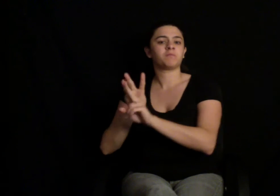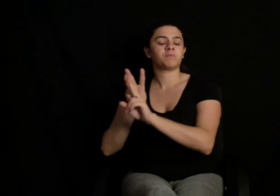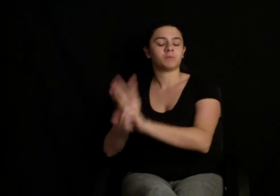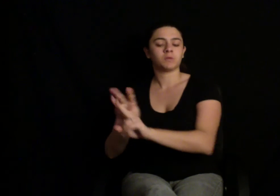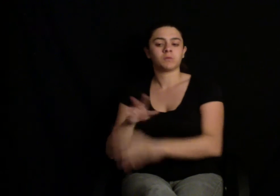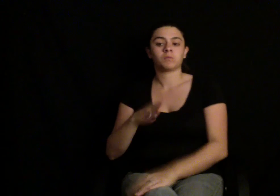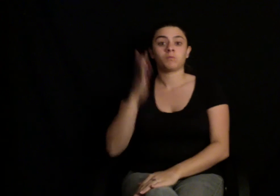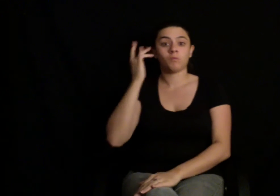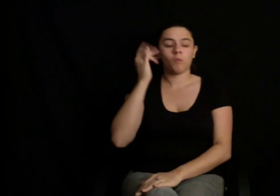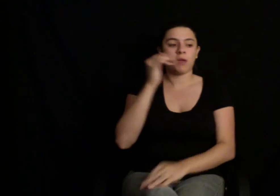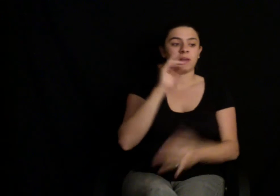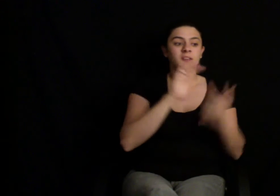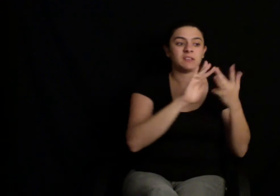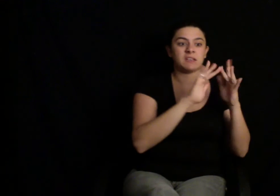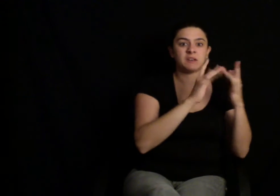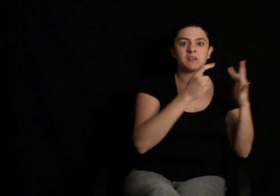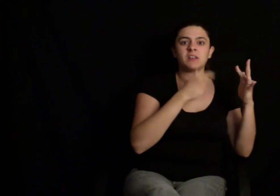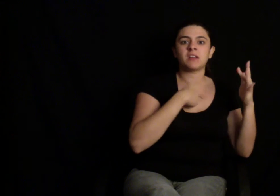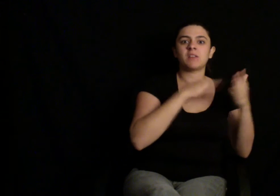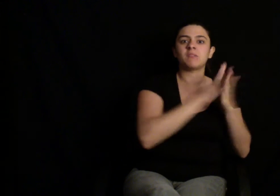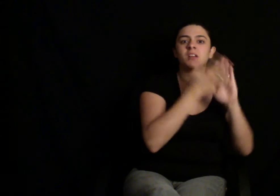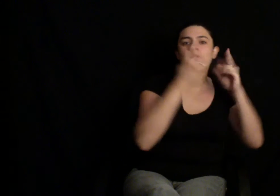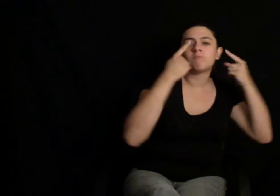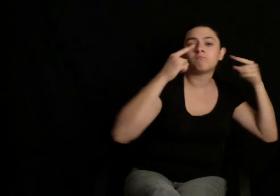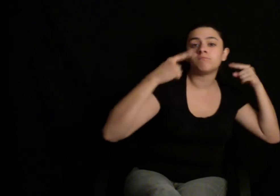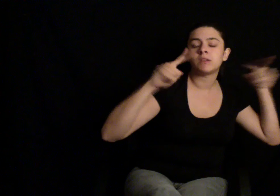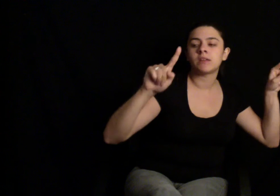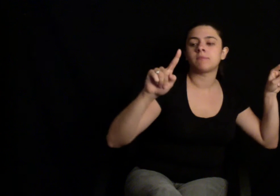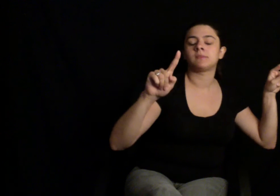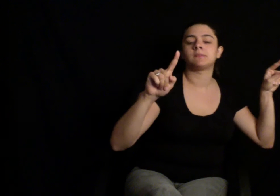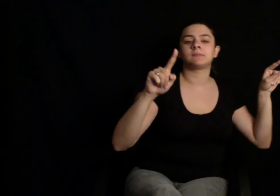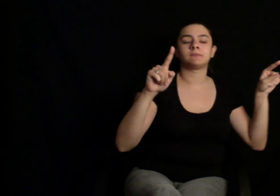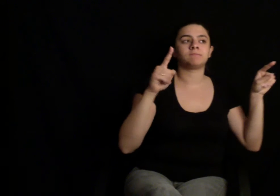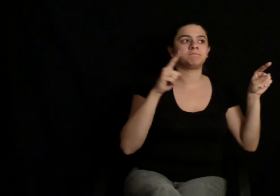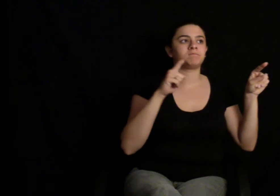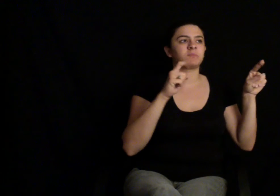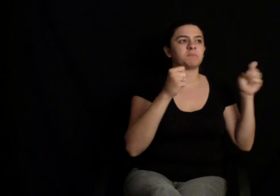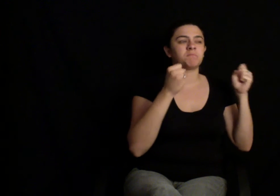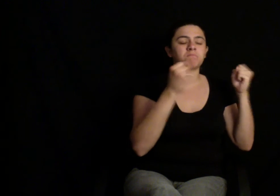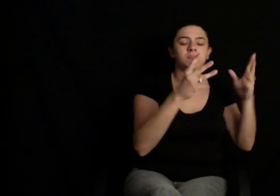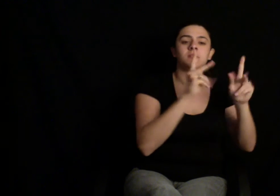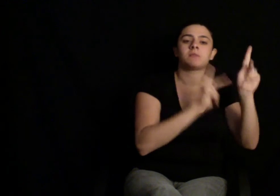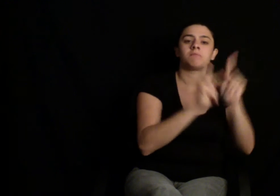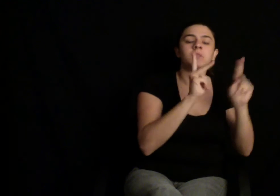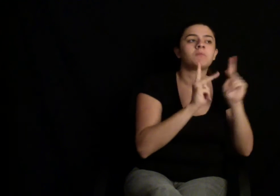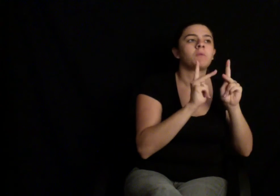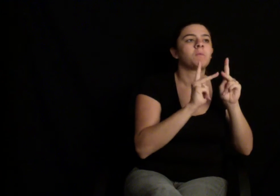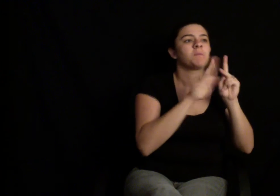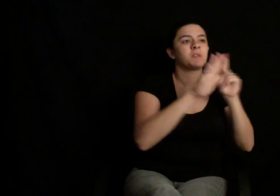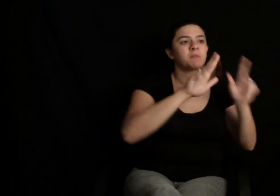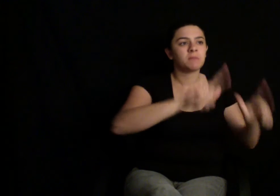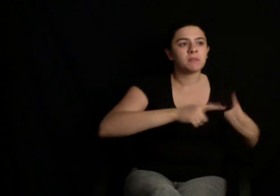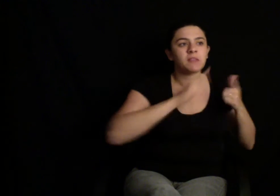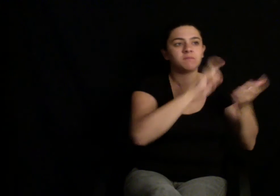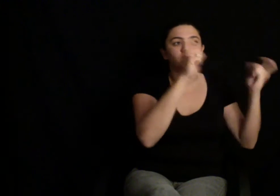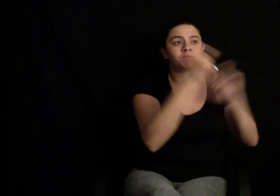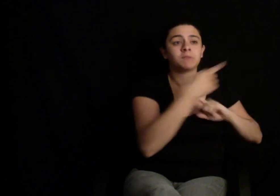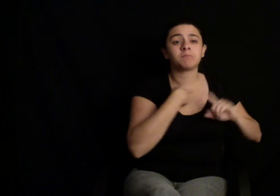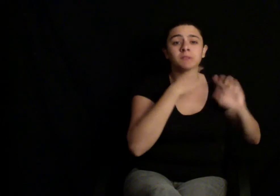to change the world and improve thousands of people's lives through quitting porn, and I was able to have a voice. The story